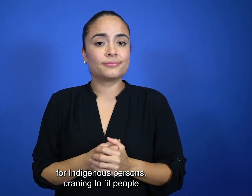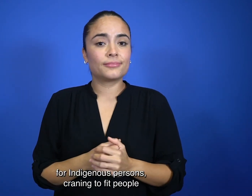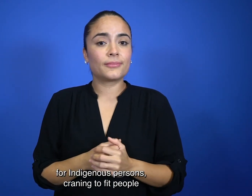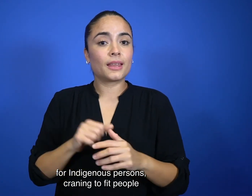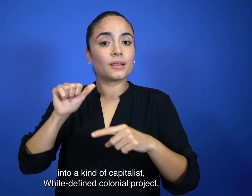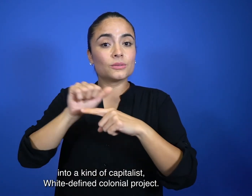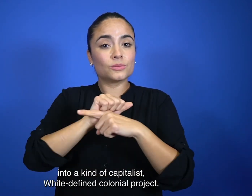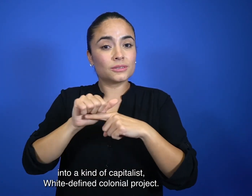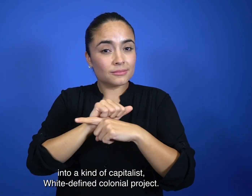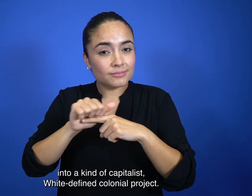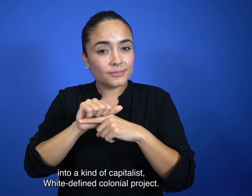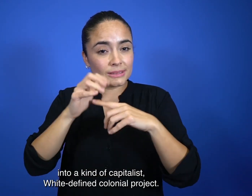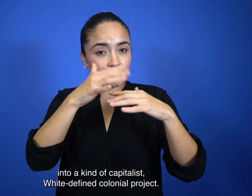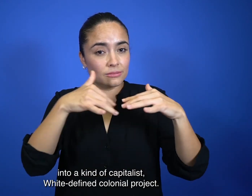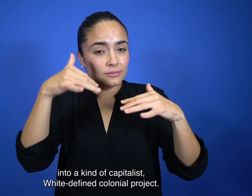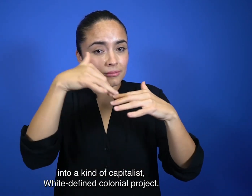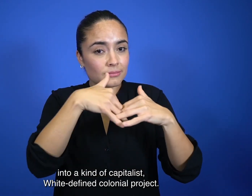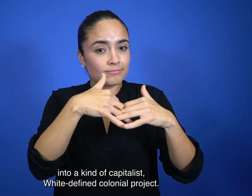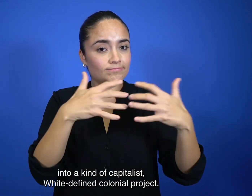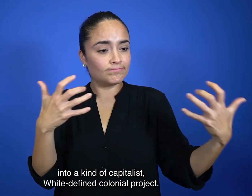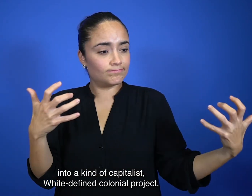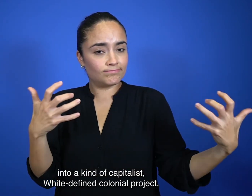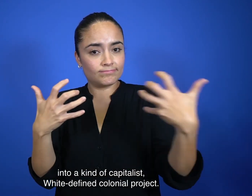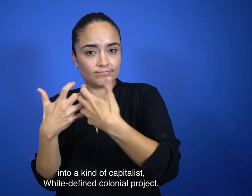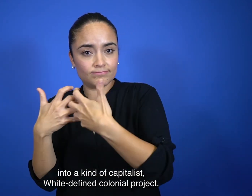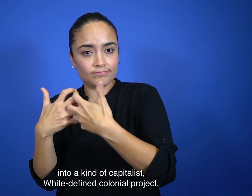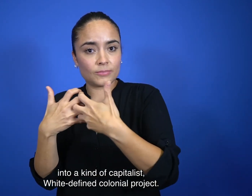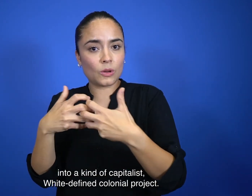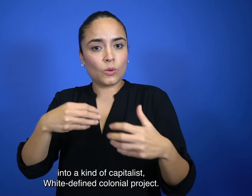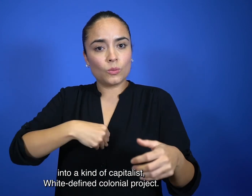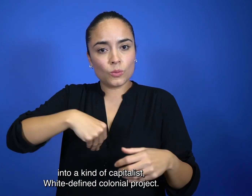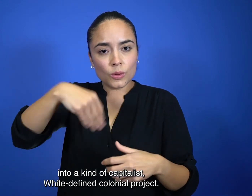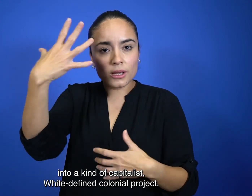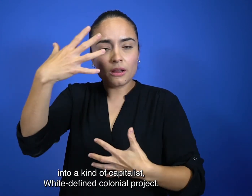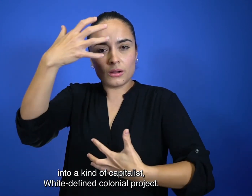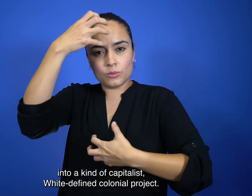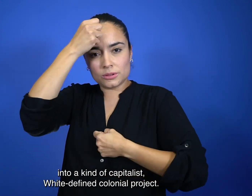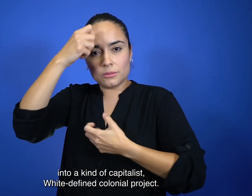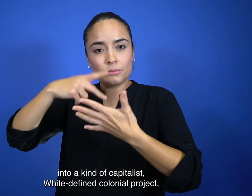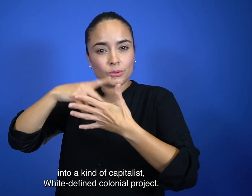people into a kind of capitalist, white-defined colonial project.